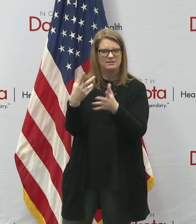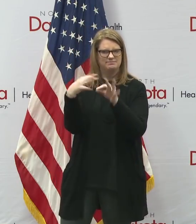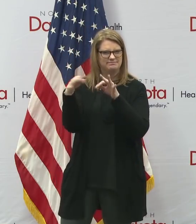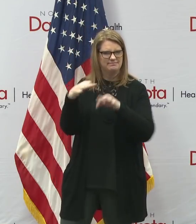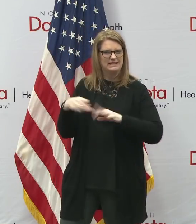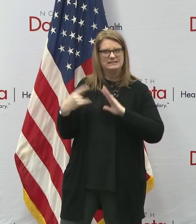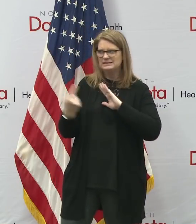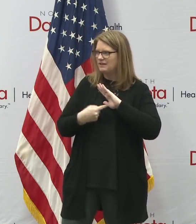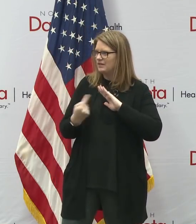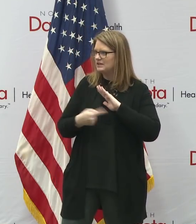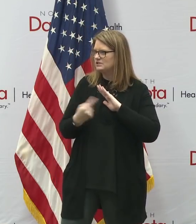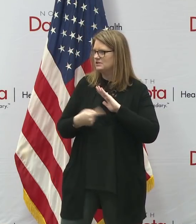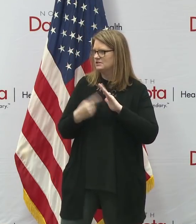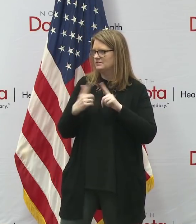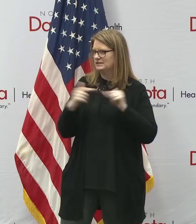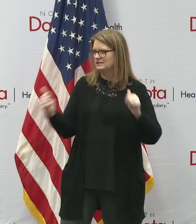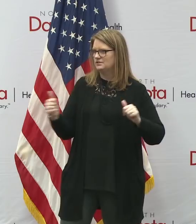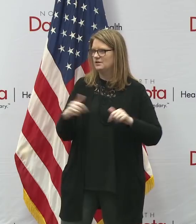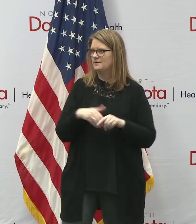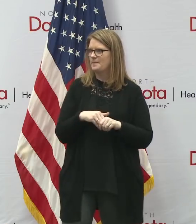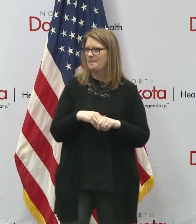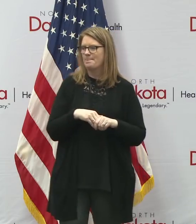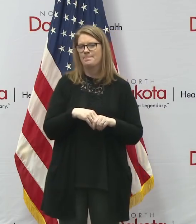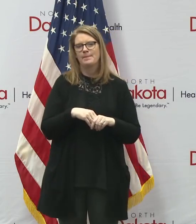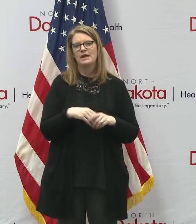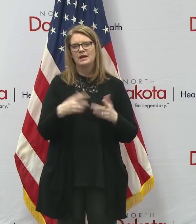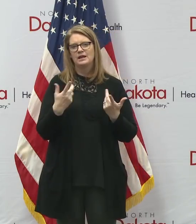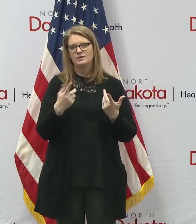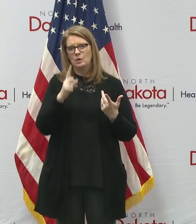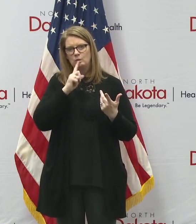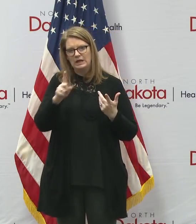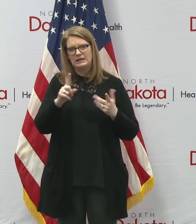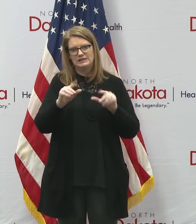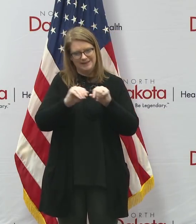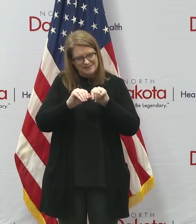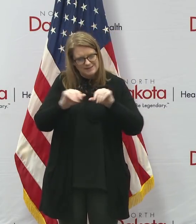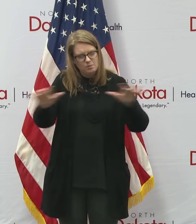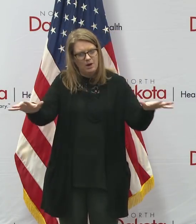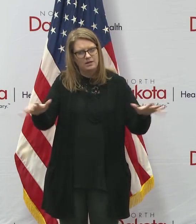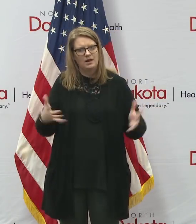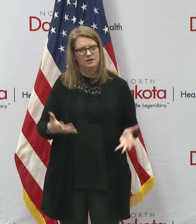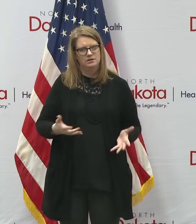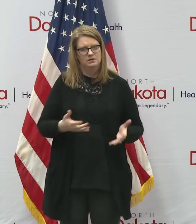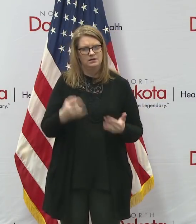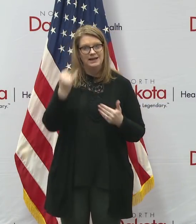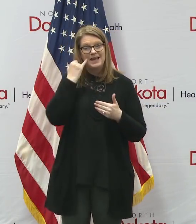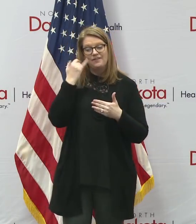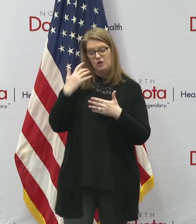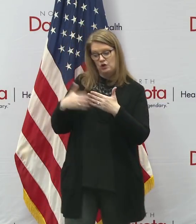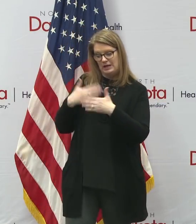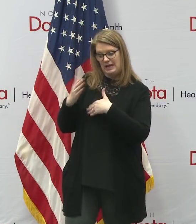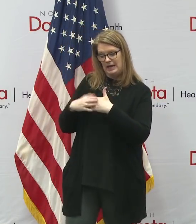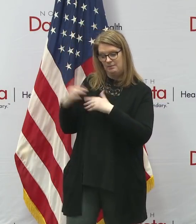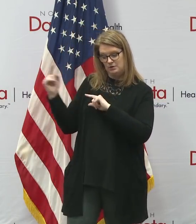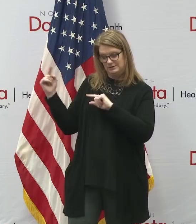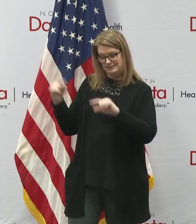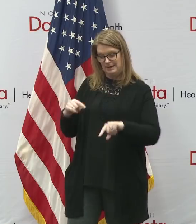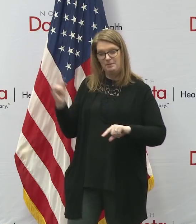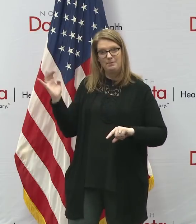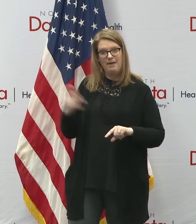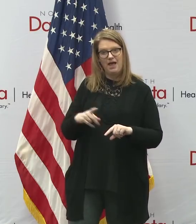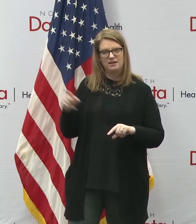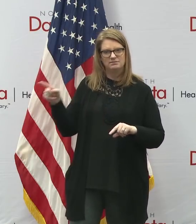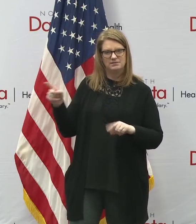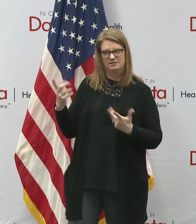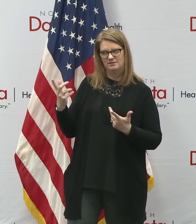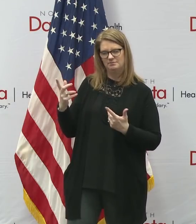and so on. And so again, trying to get that word out. If your neighbors moving back,